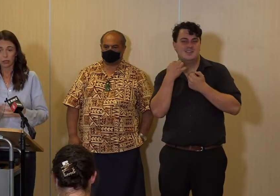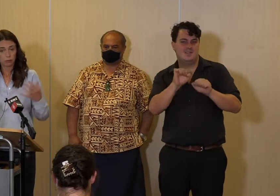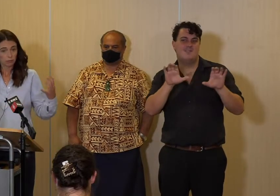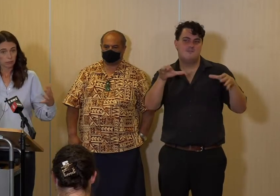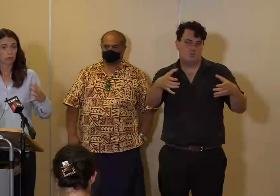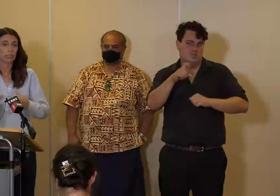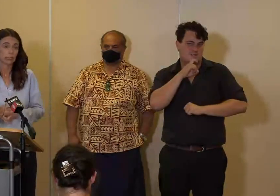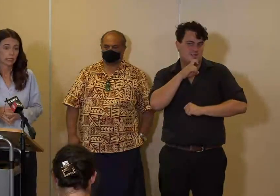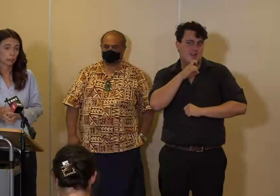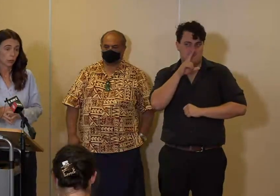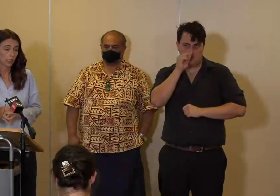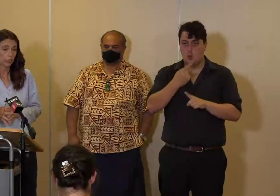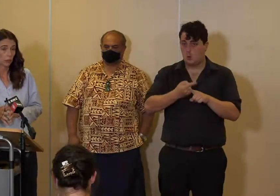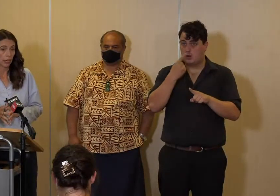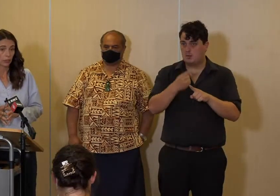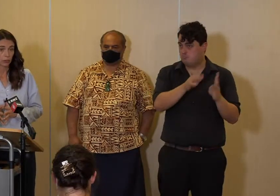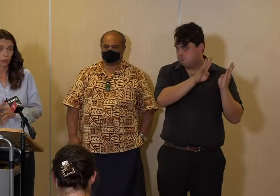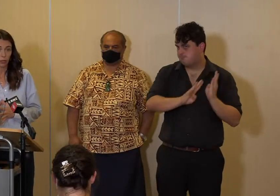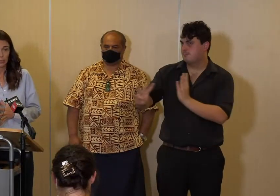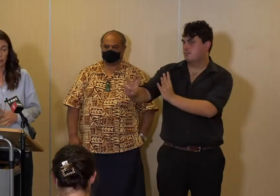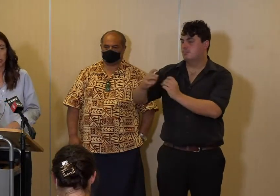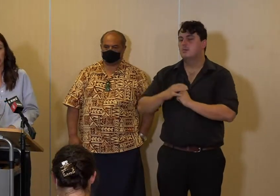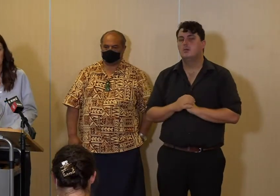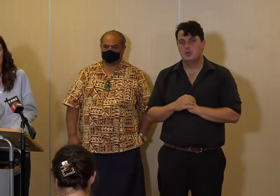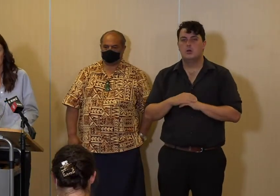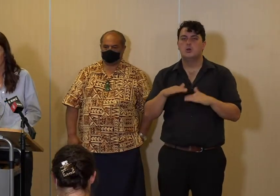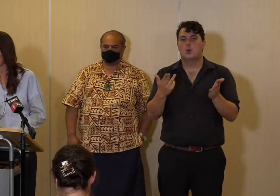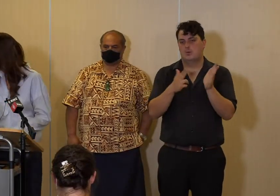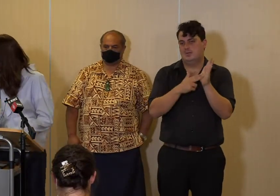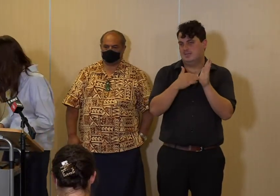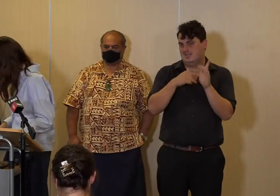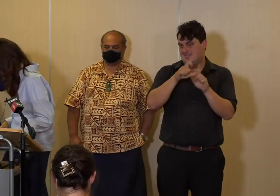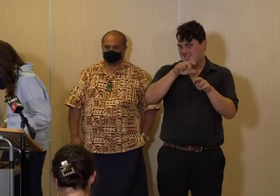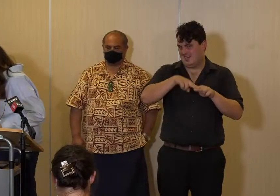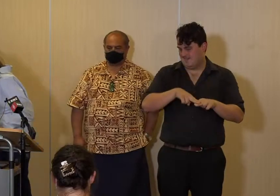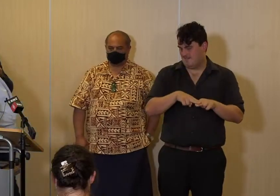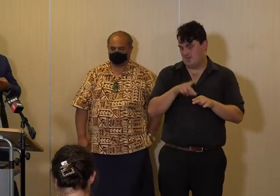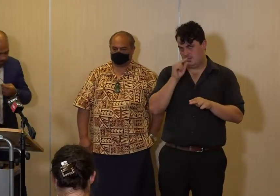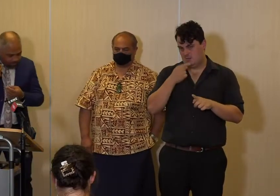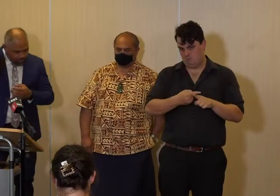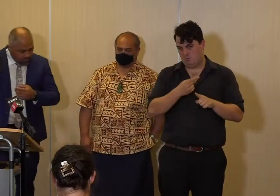And so NZDF already underway on establishing and preparing for that. Minister?